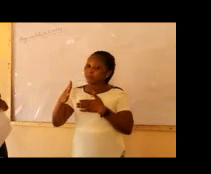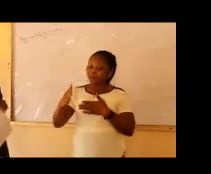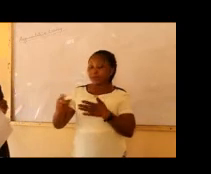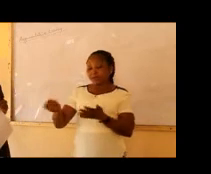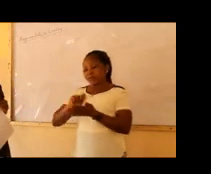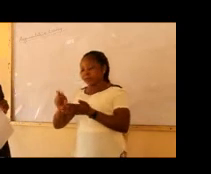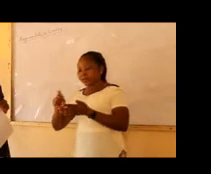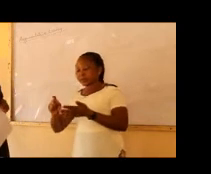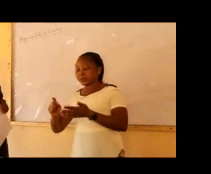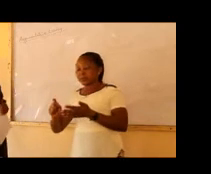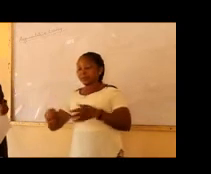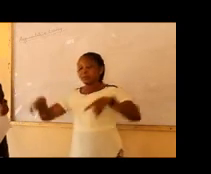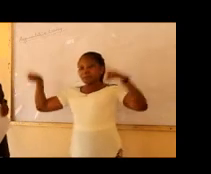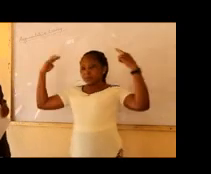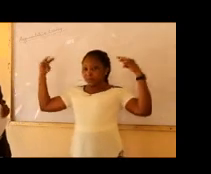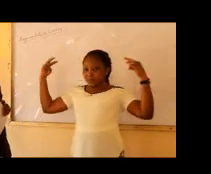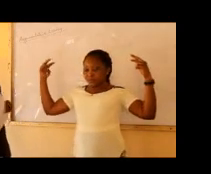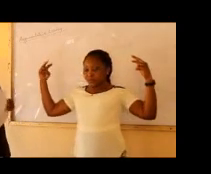start with